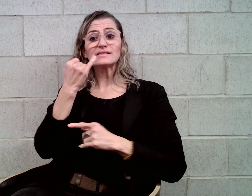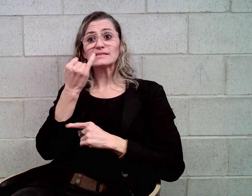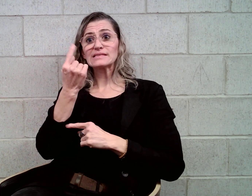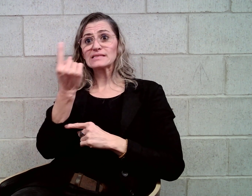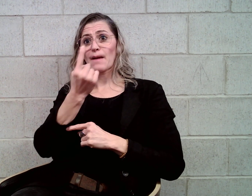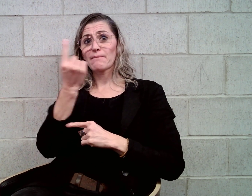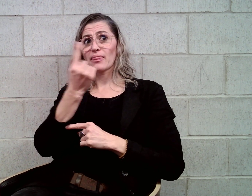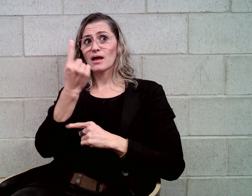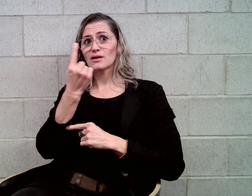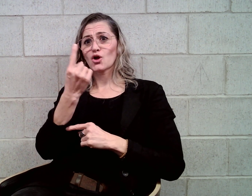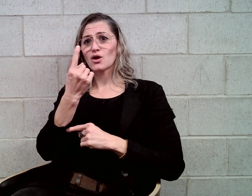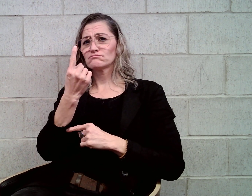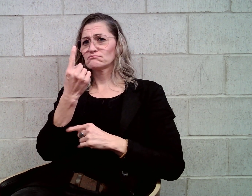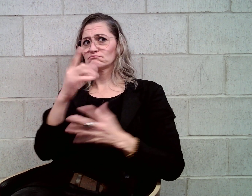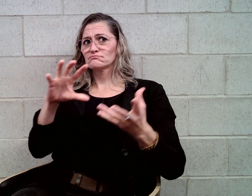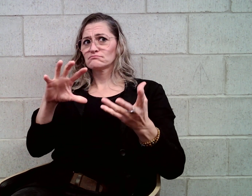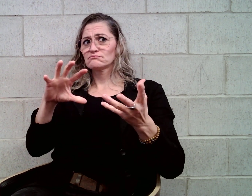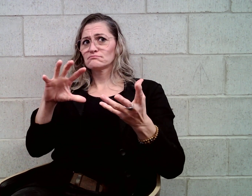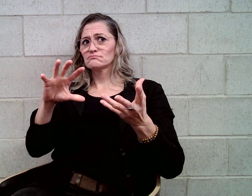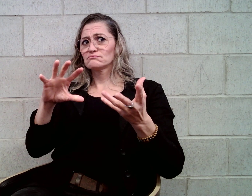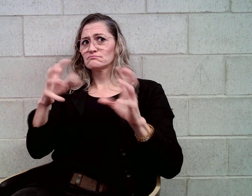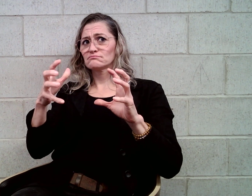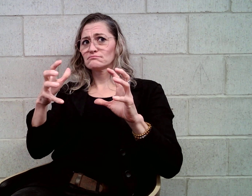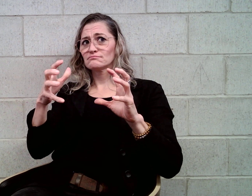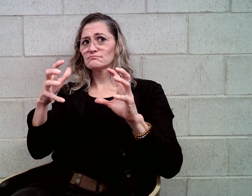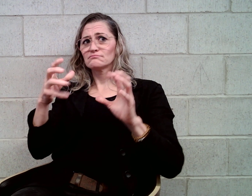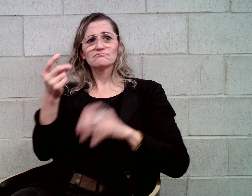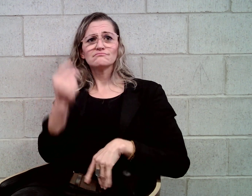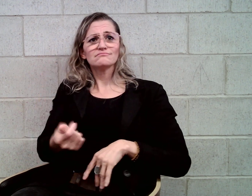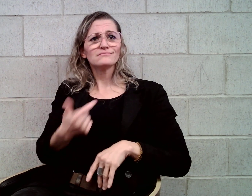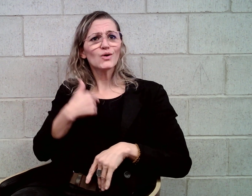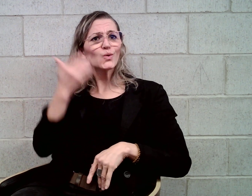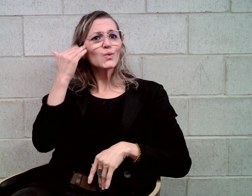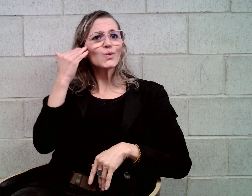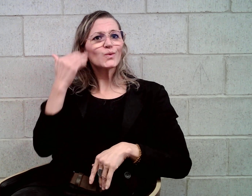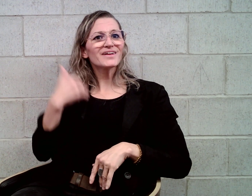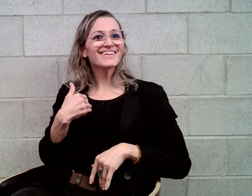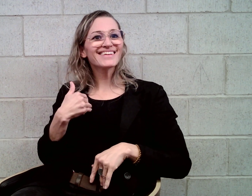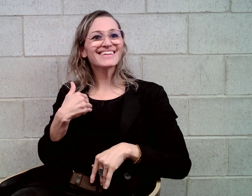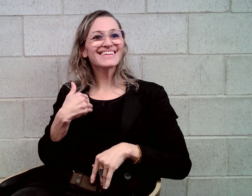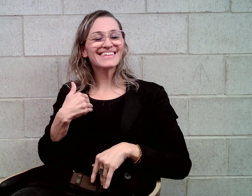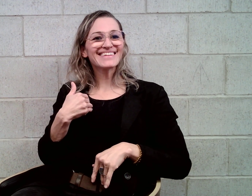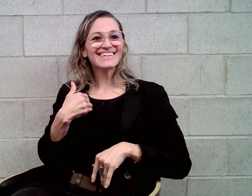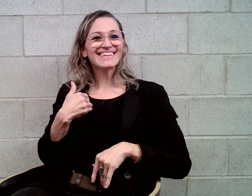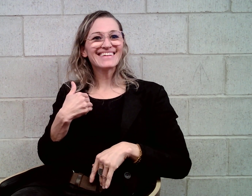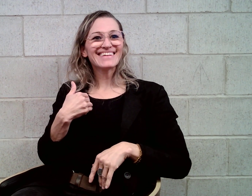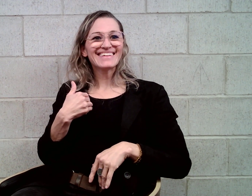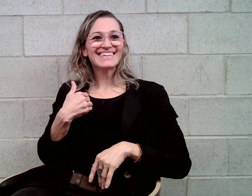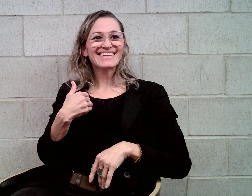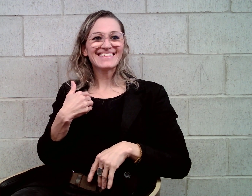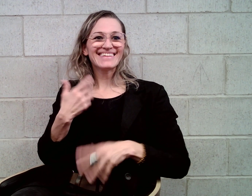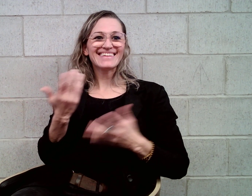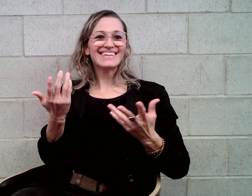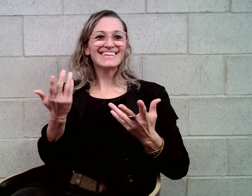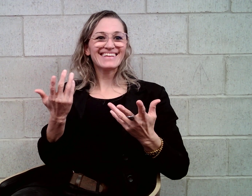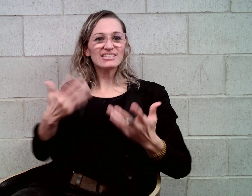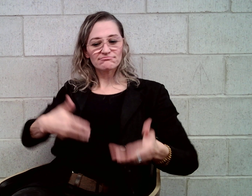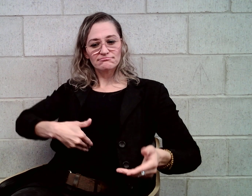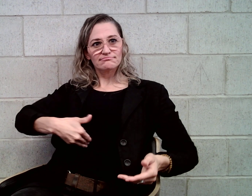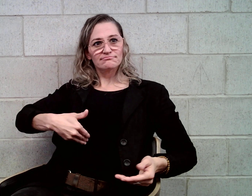that auditory signal, and so I pick up on many, many visual cues. So if something is a little bit different, I pick up on it